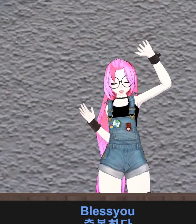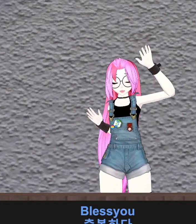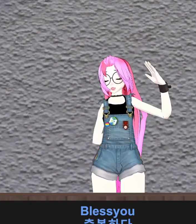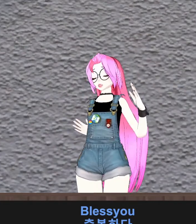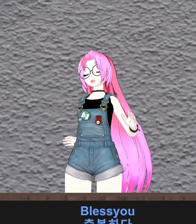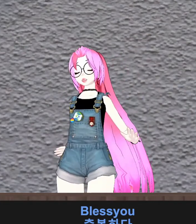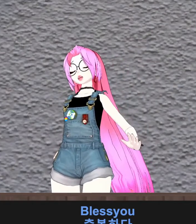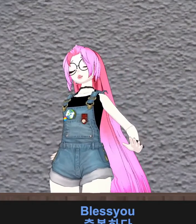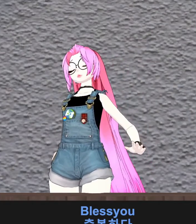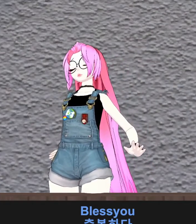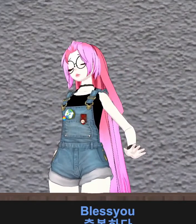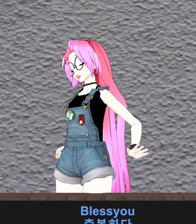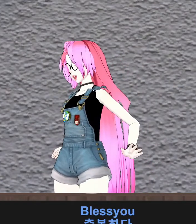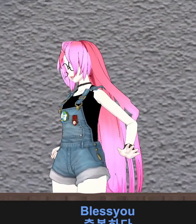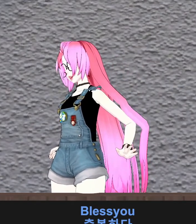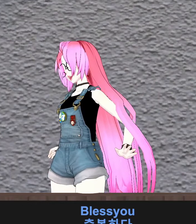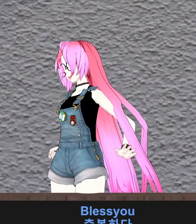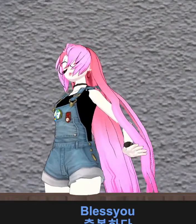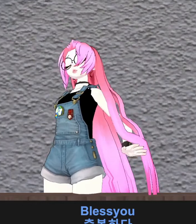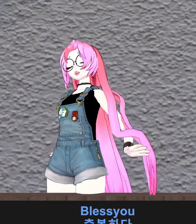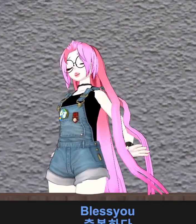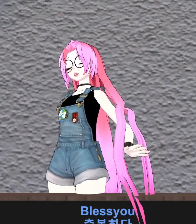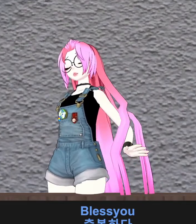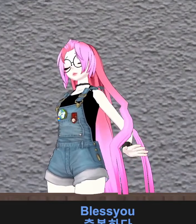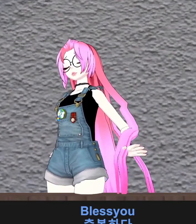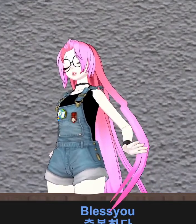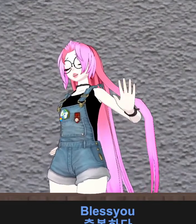medical terms, but I'm not a doctor. So